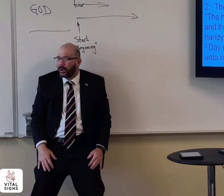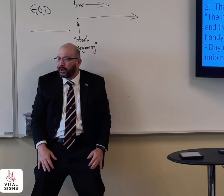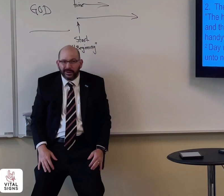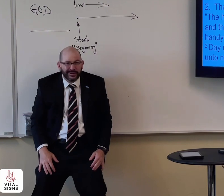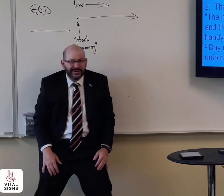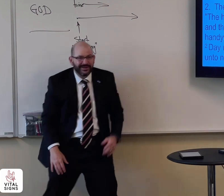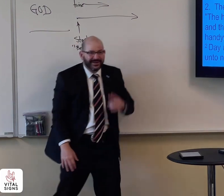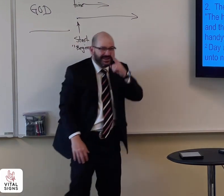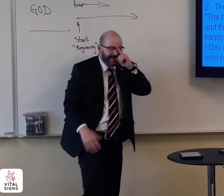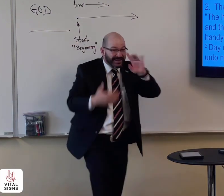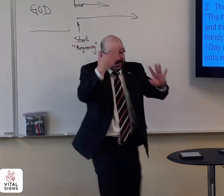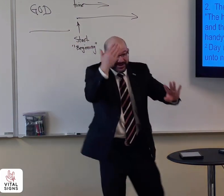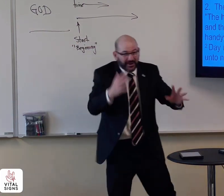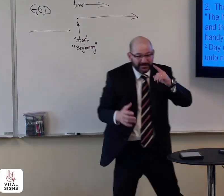stunned by how beautiful this is.